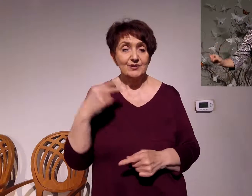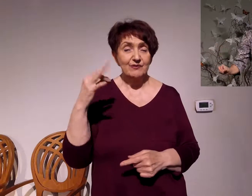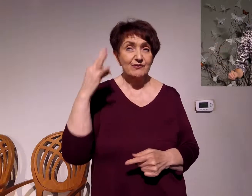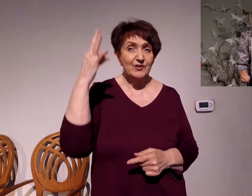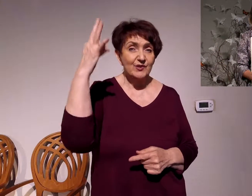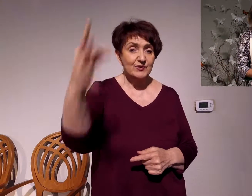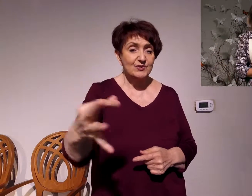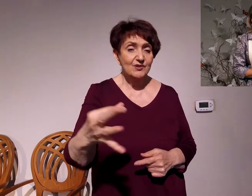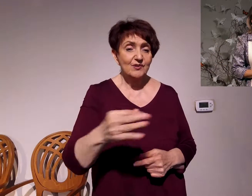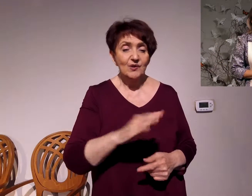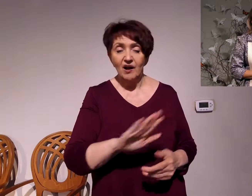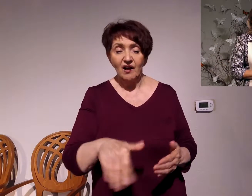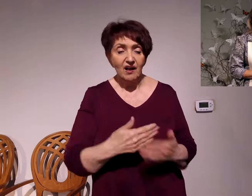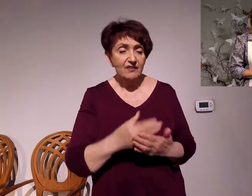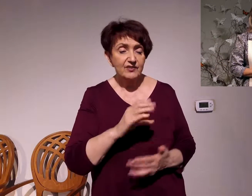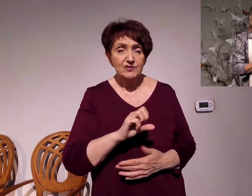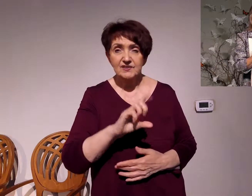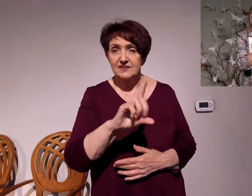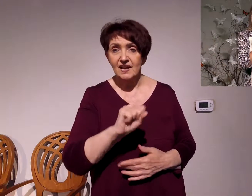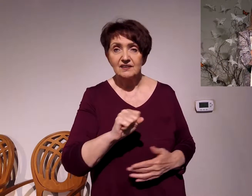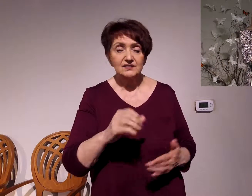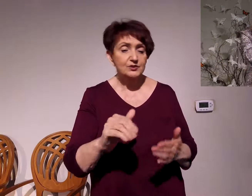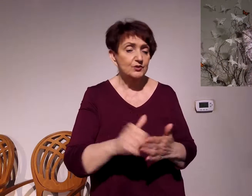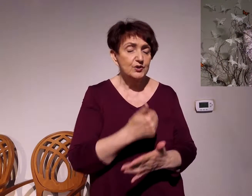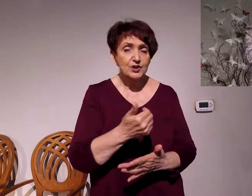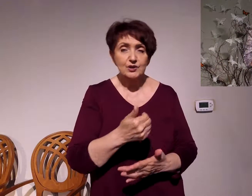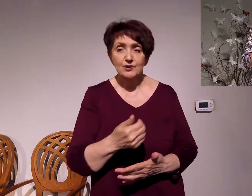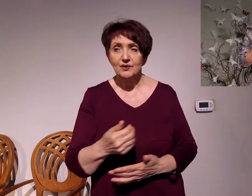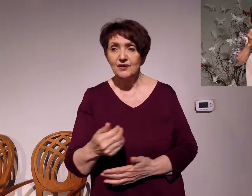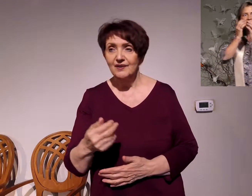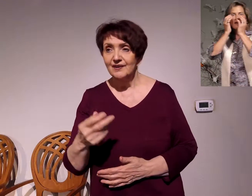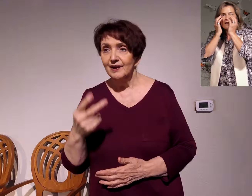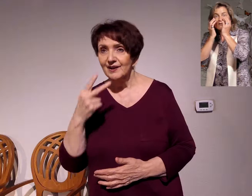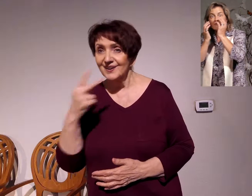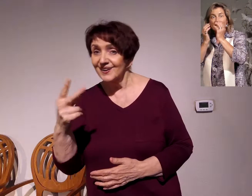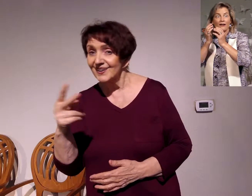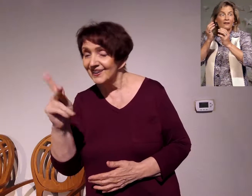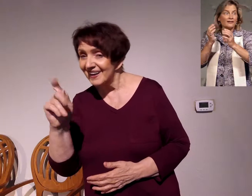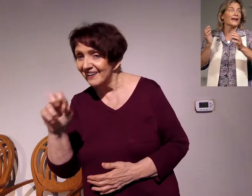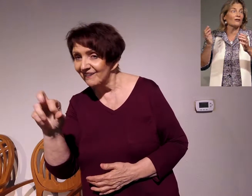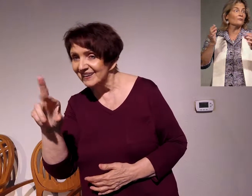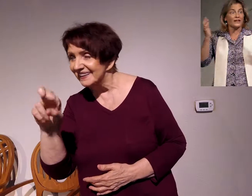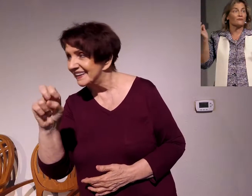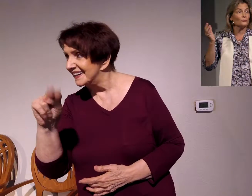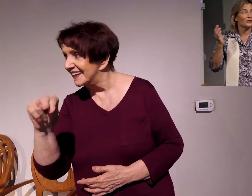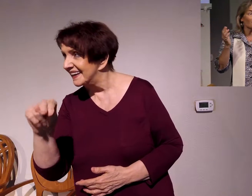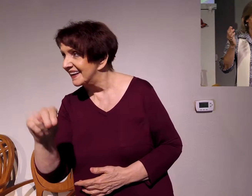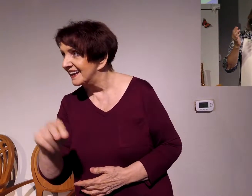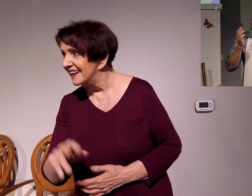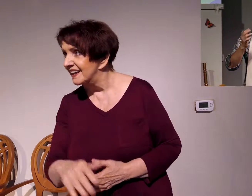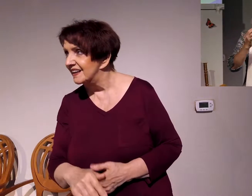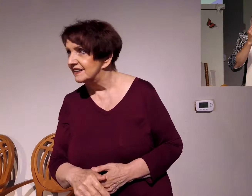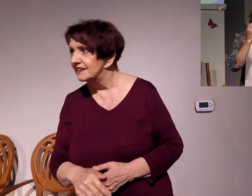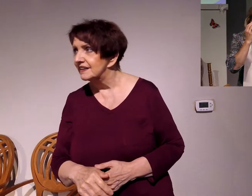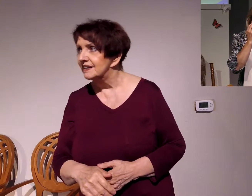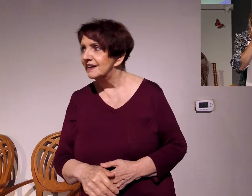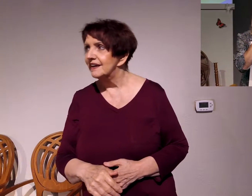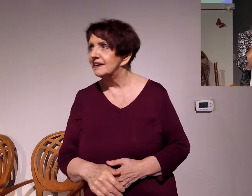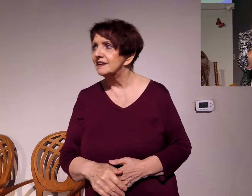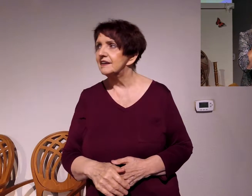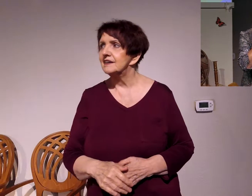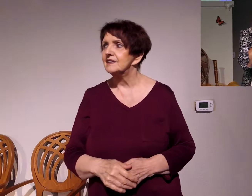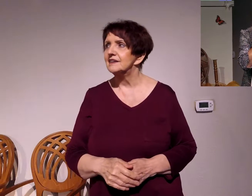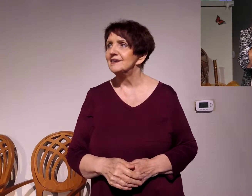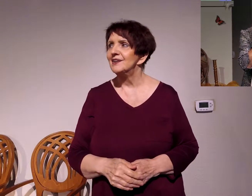cells are brand new anyway. And you go, look, Rev Karen, whatever you want to call me. I don't